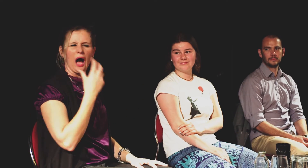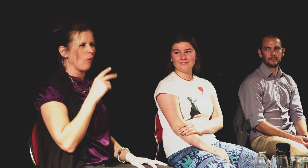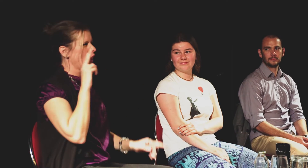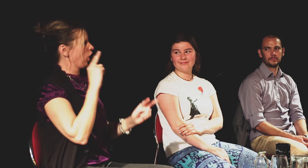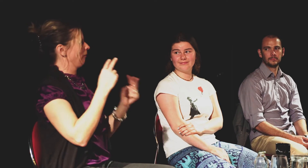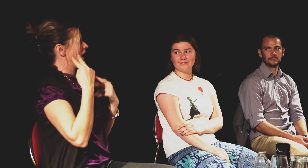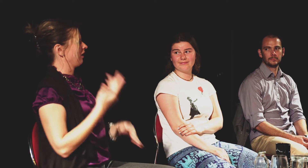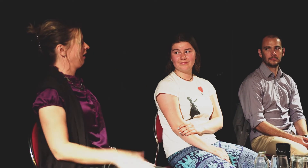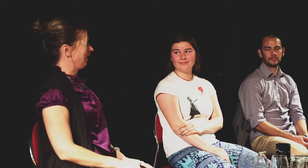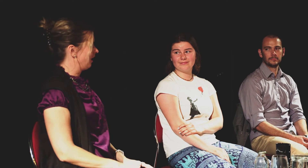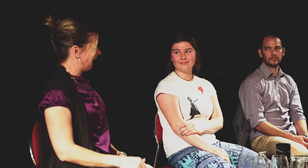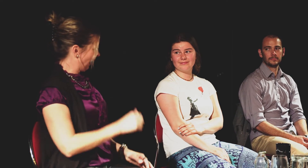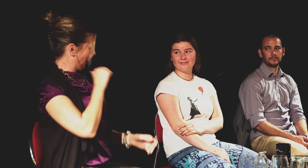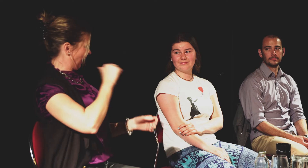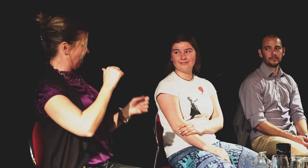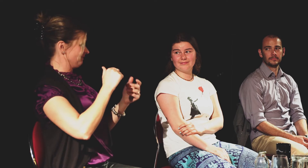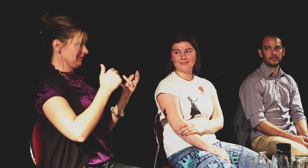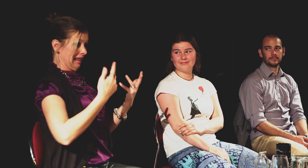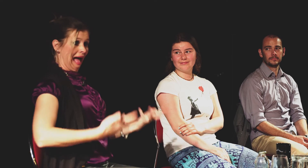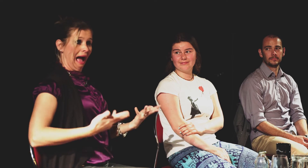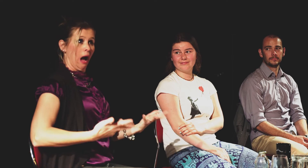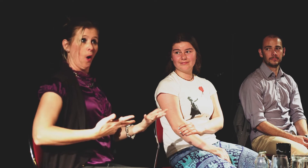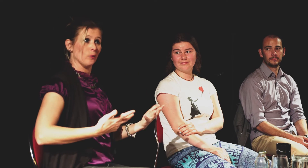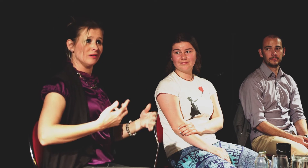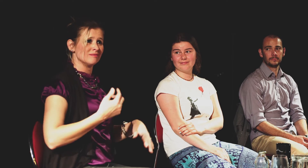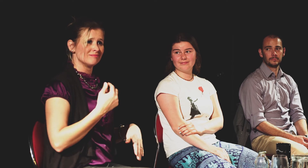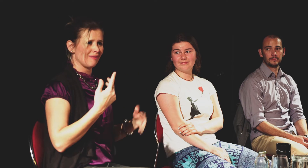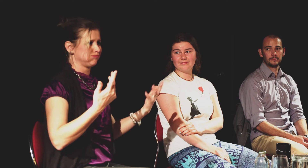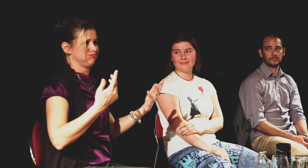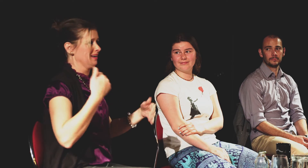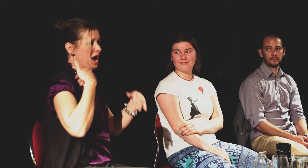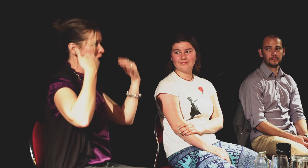like, well, there you go. And I look back at that experience.